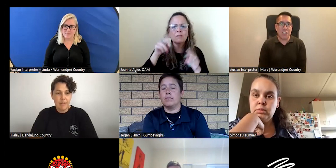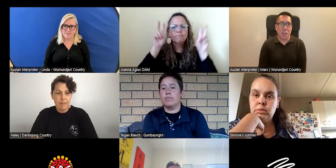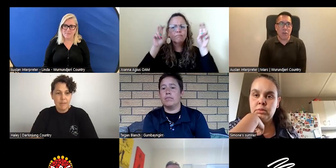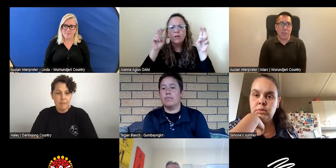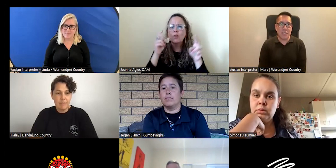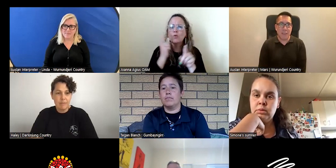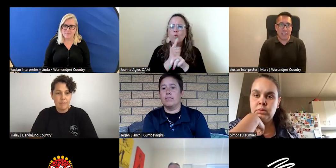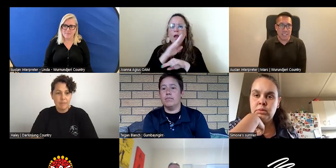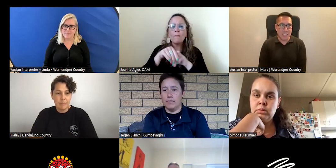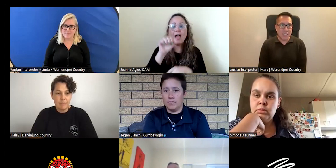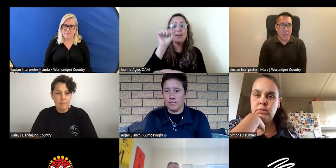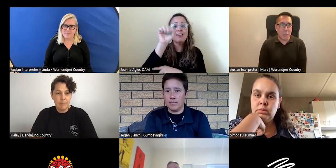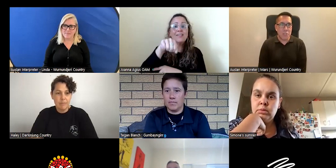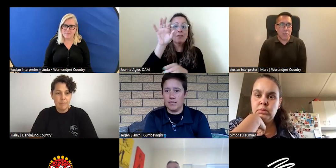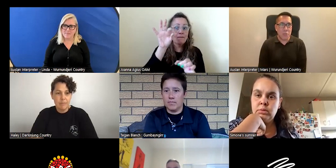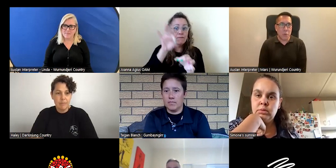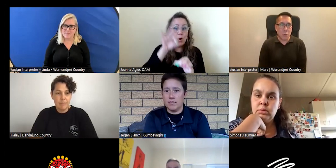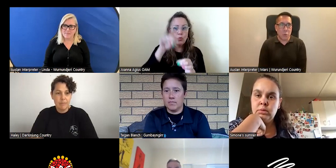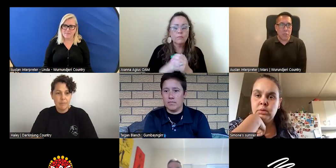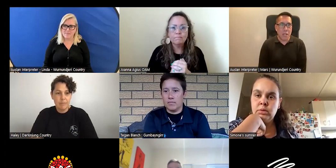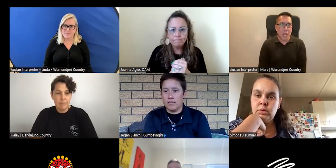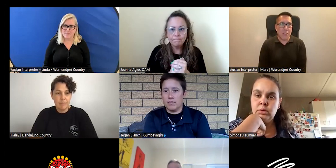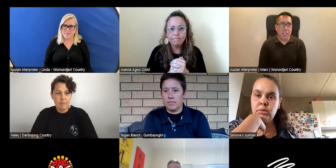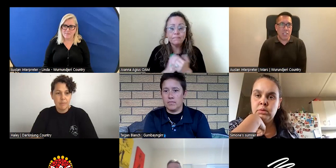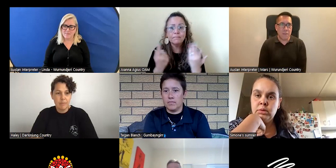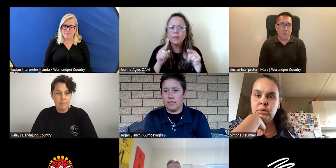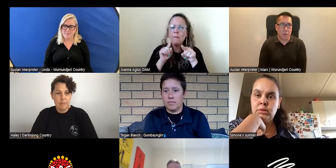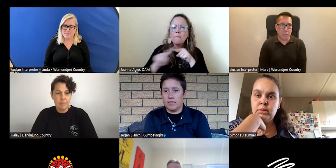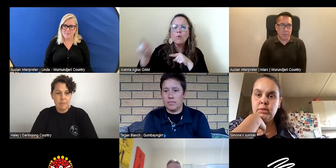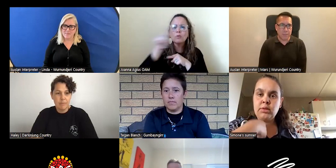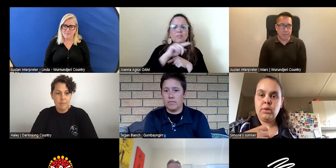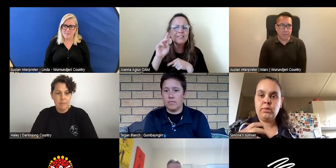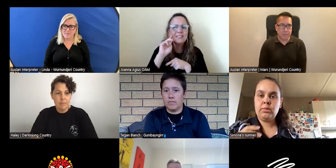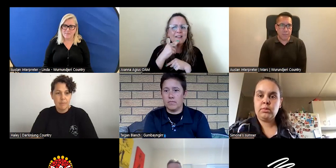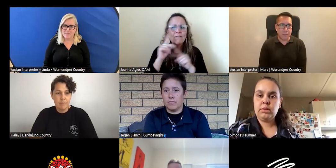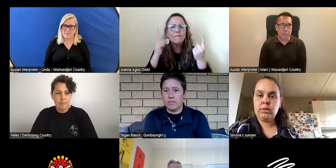collaborating tonight on this event, which is called the Yes Vote.